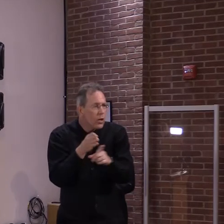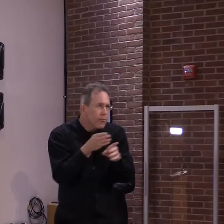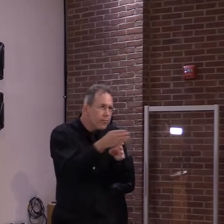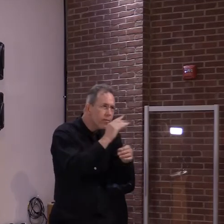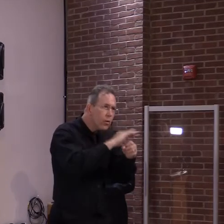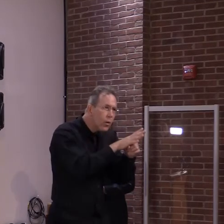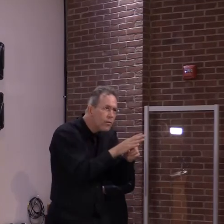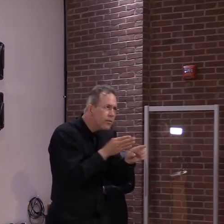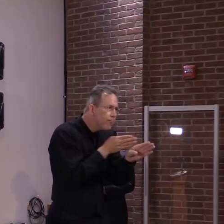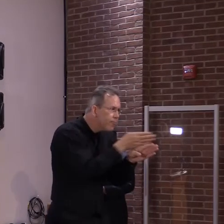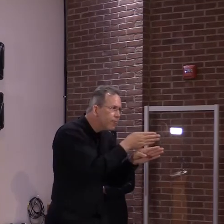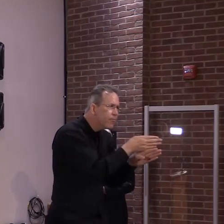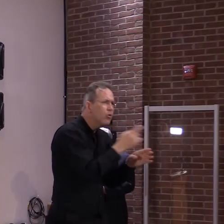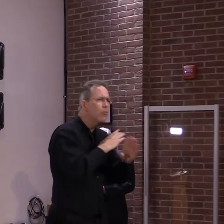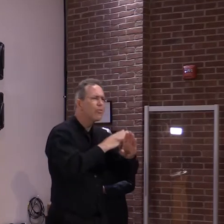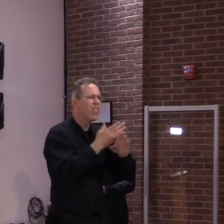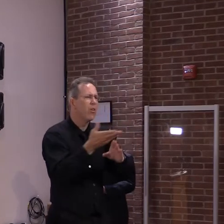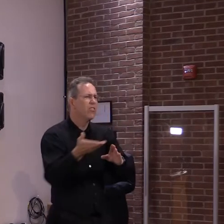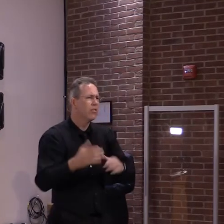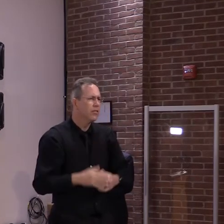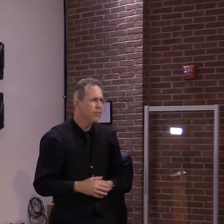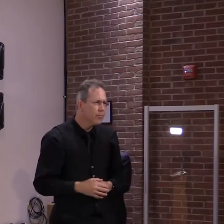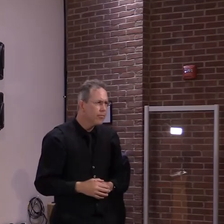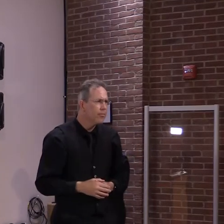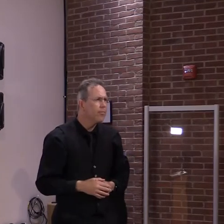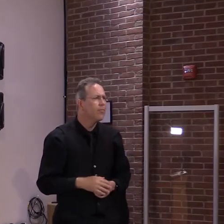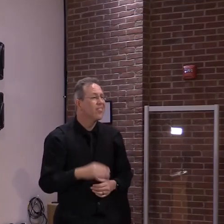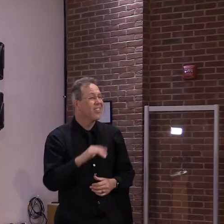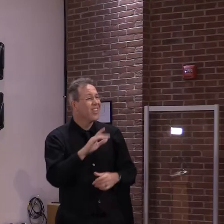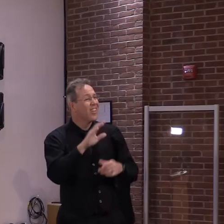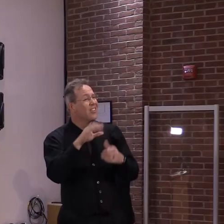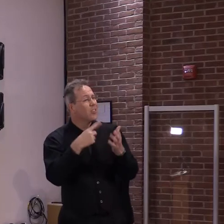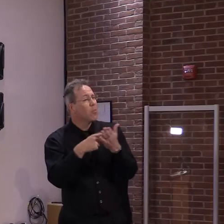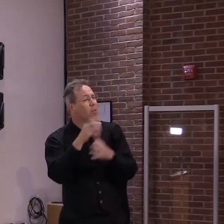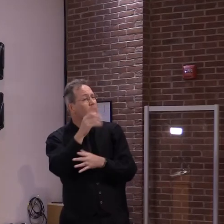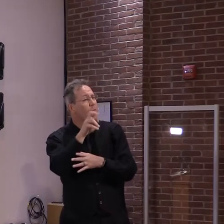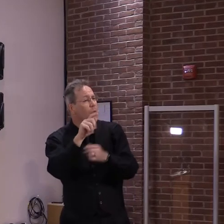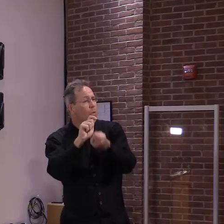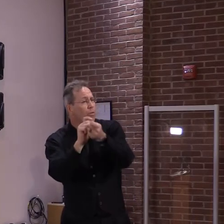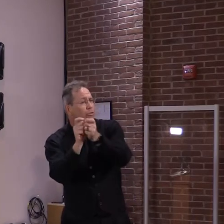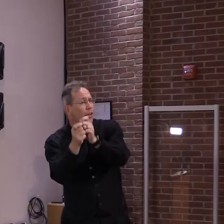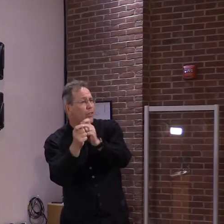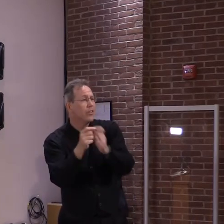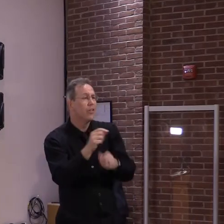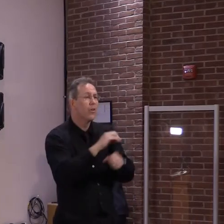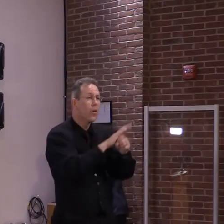lot of other different strains. So there's a lot of implications